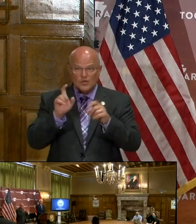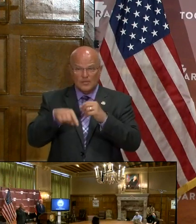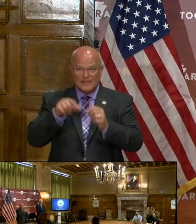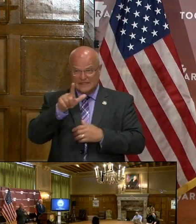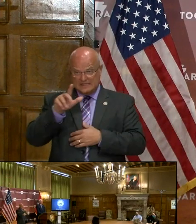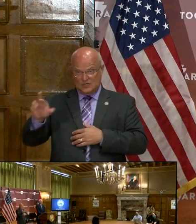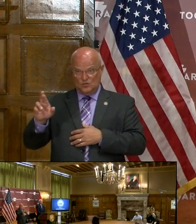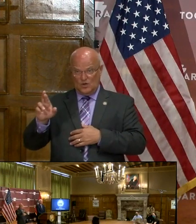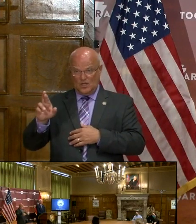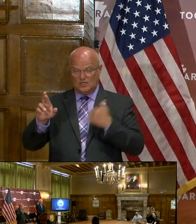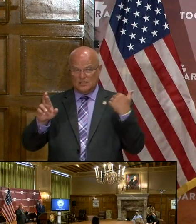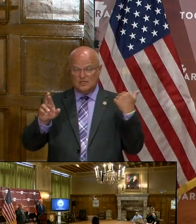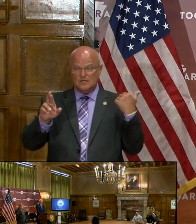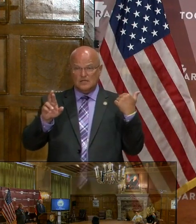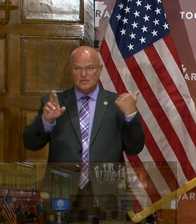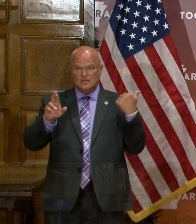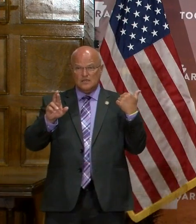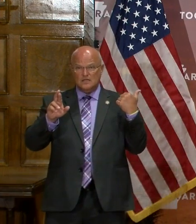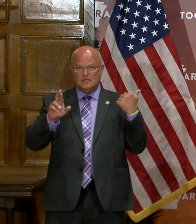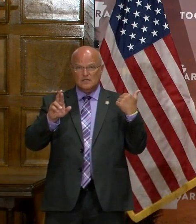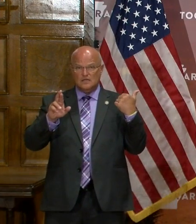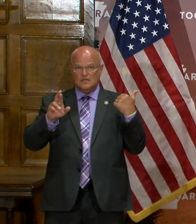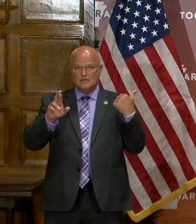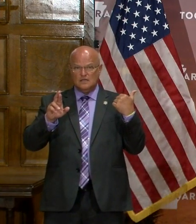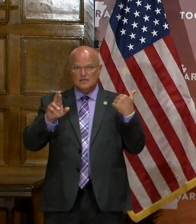about the Little Rock